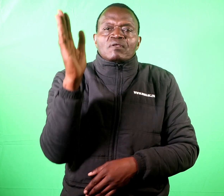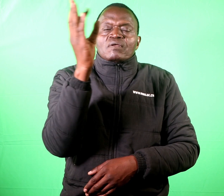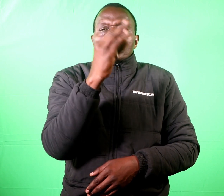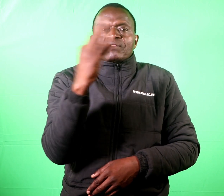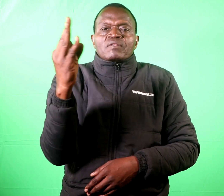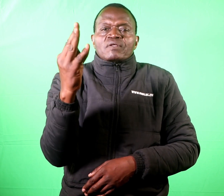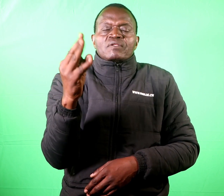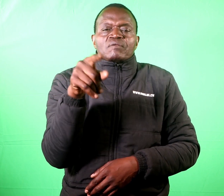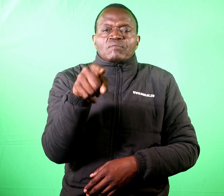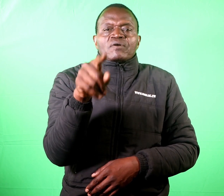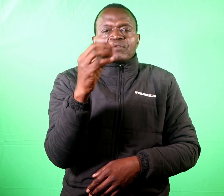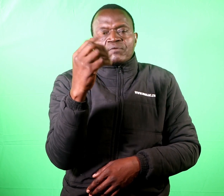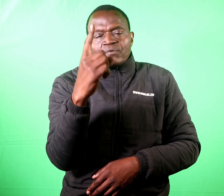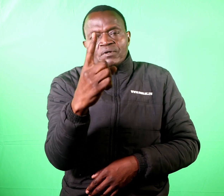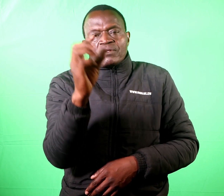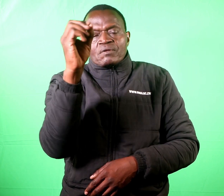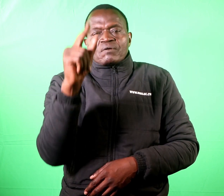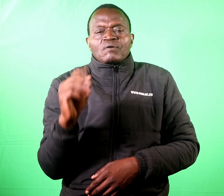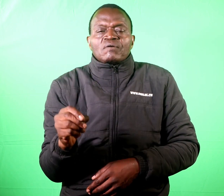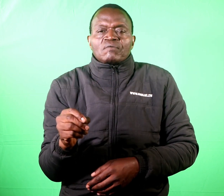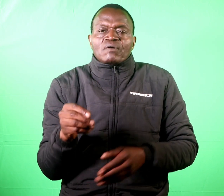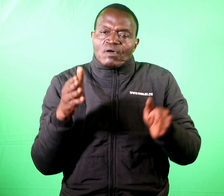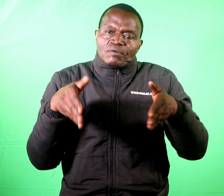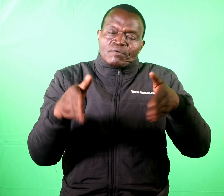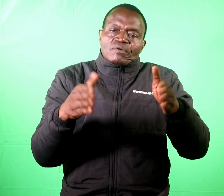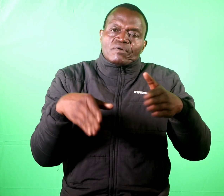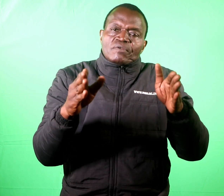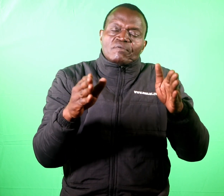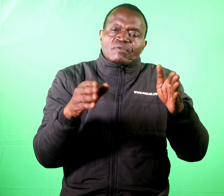30.1%. Road infrastructure development,